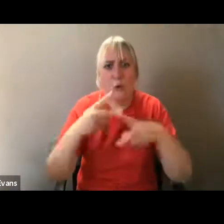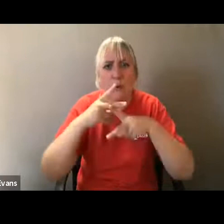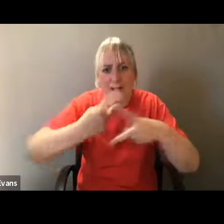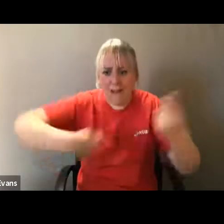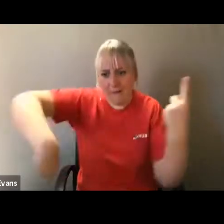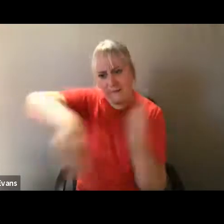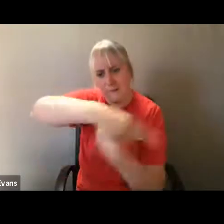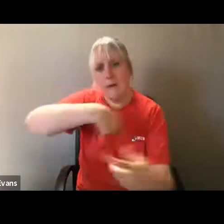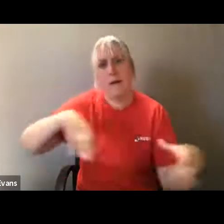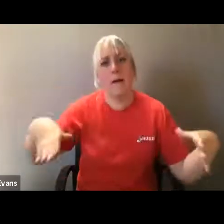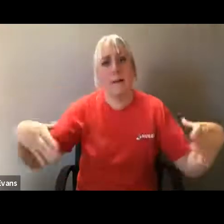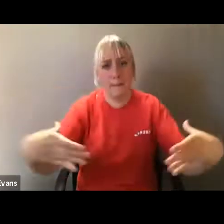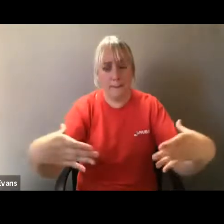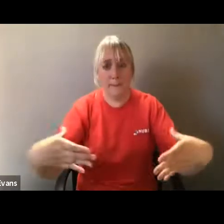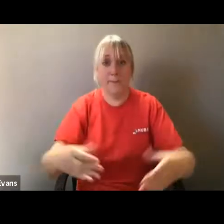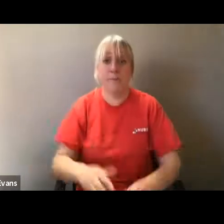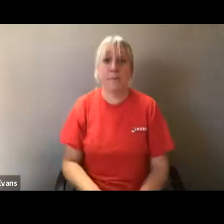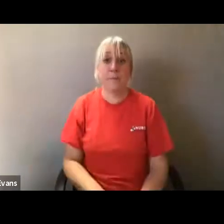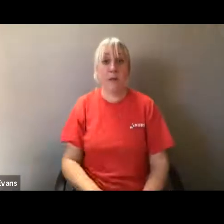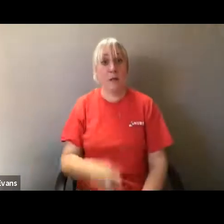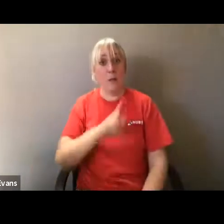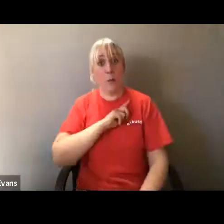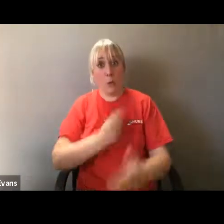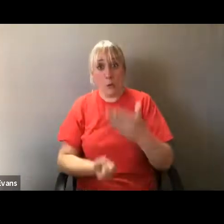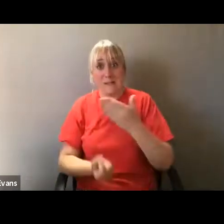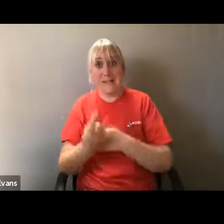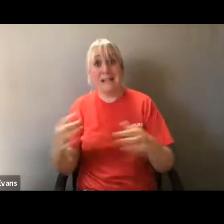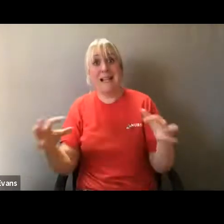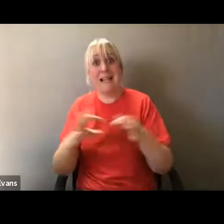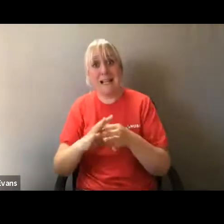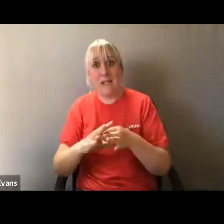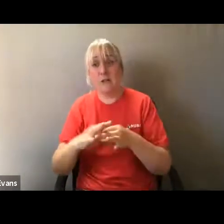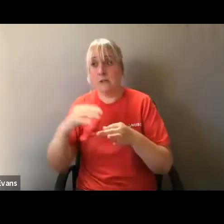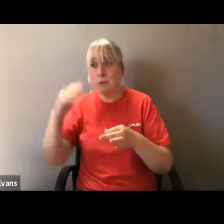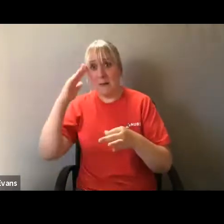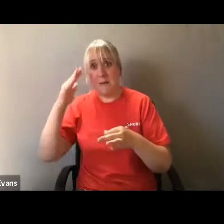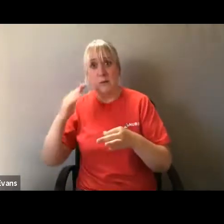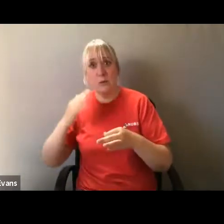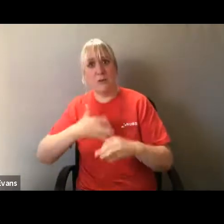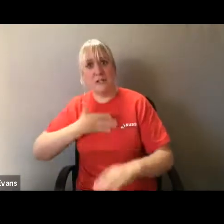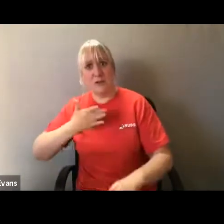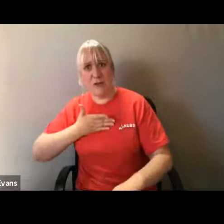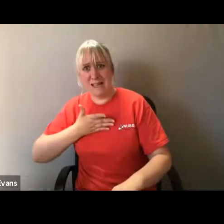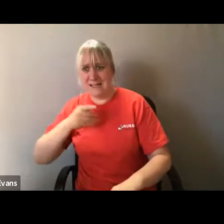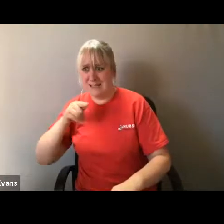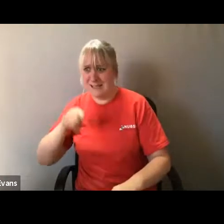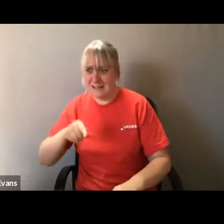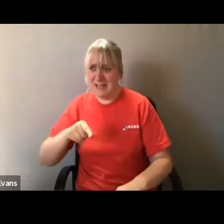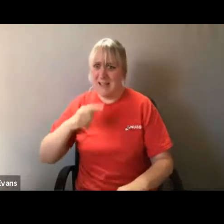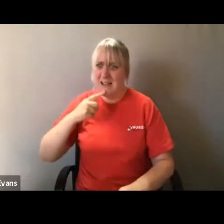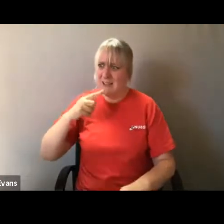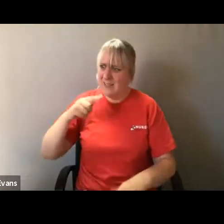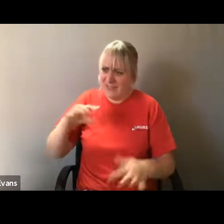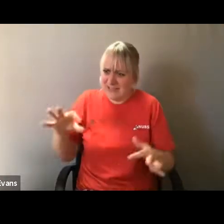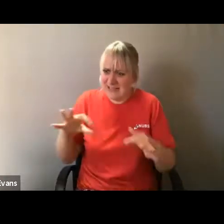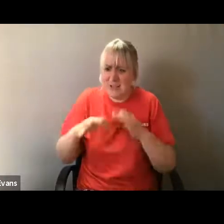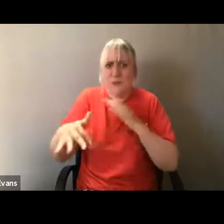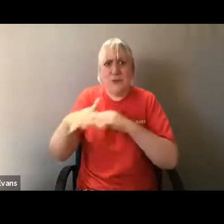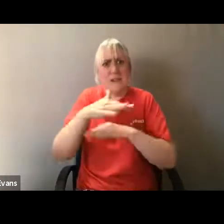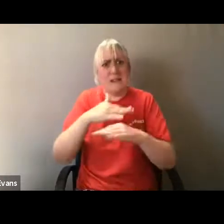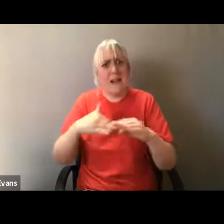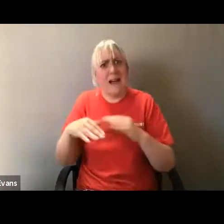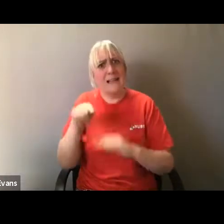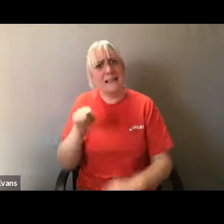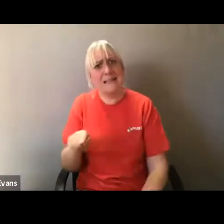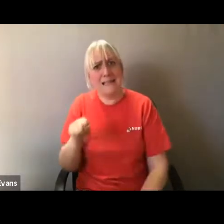causes of mental distress, i.e. the impairment, originates in society and needs to be treated as such. And